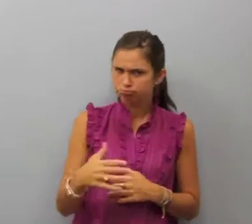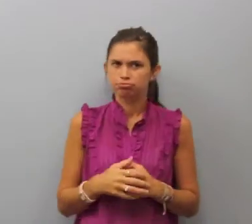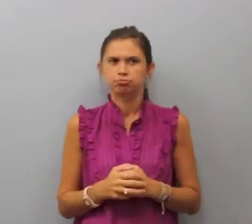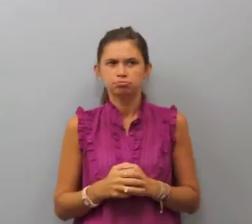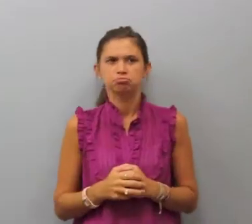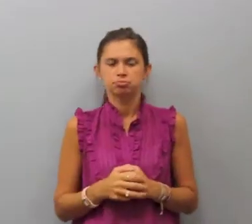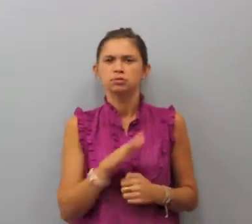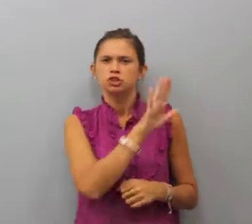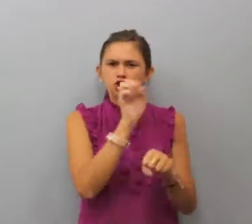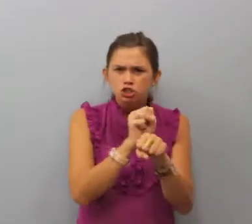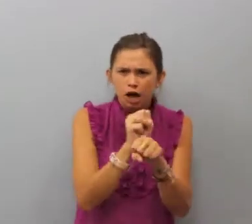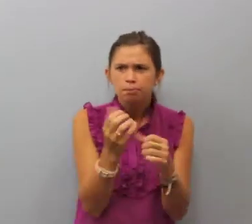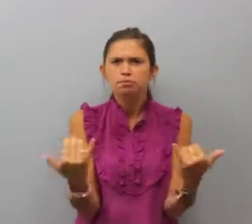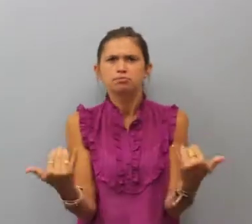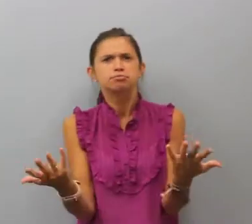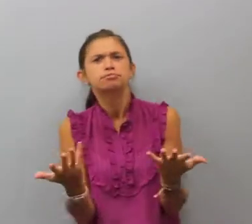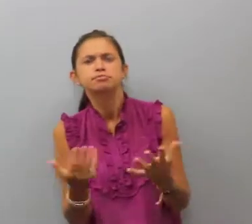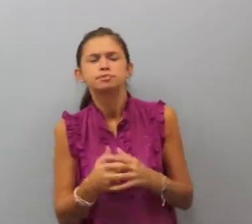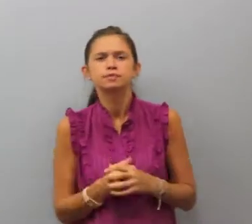professor or human resources.